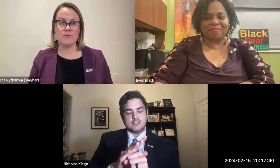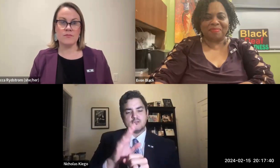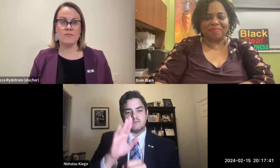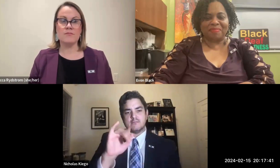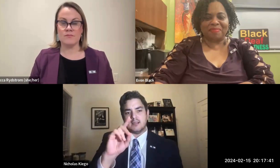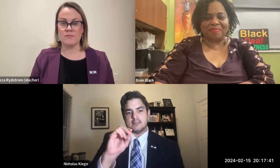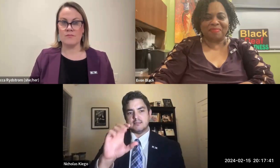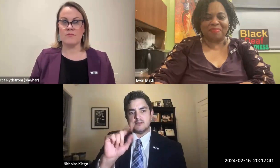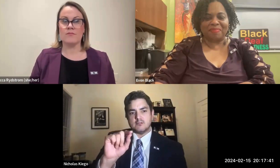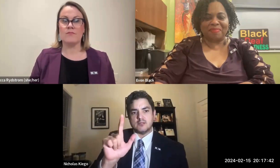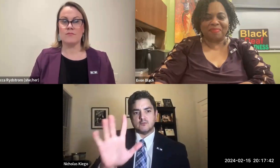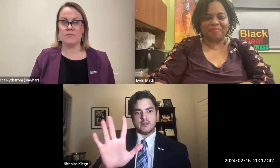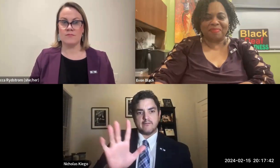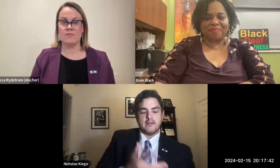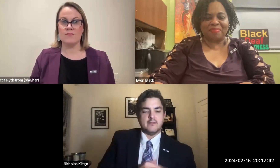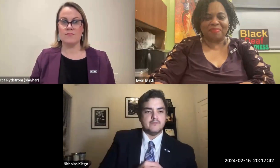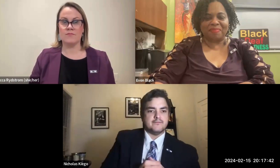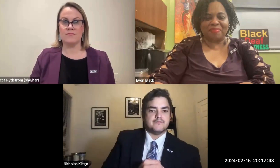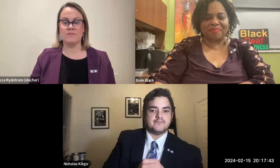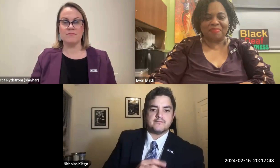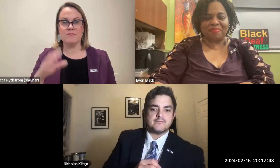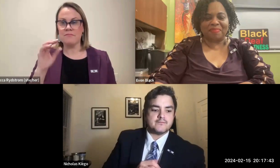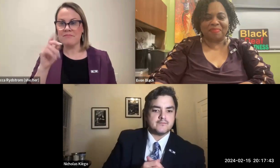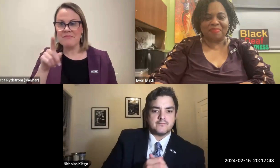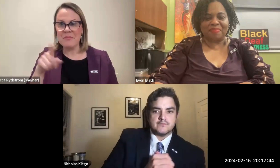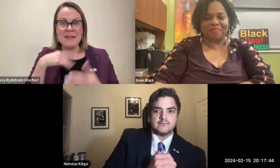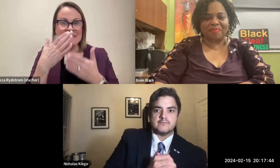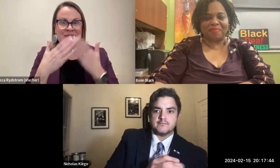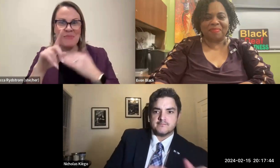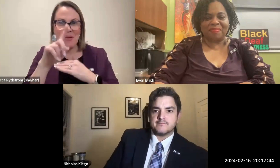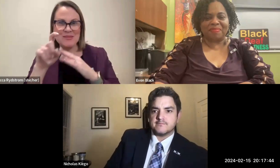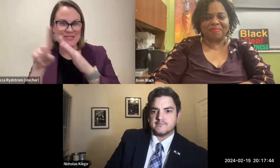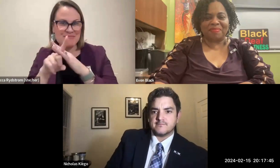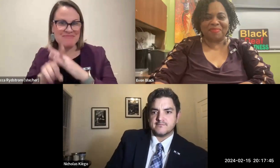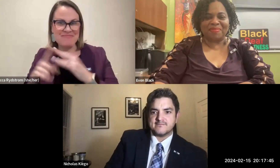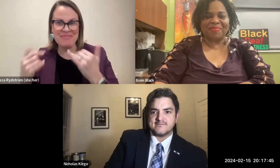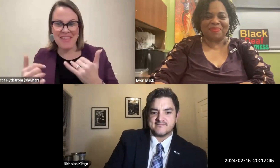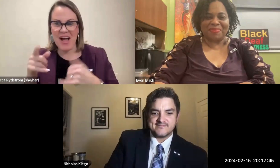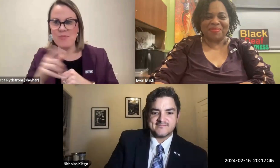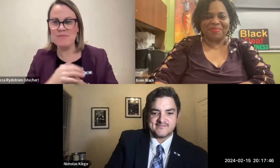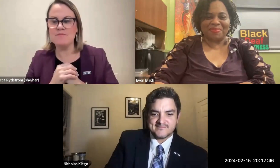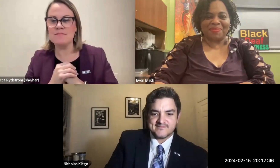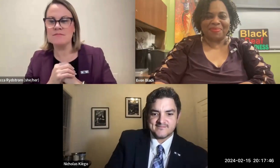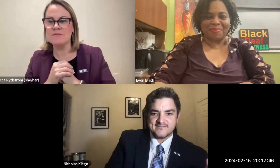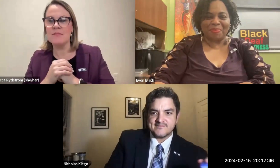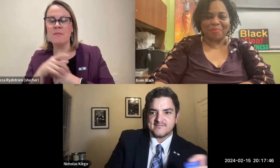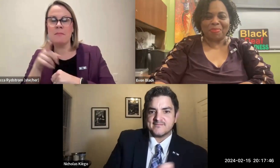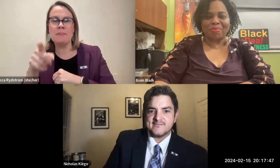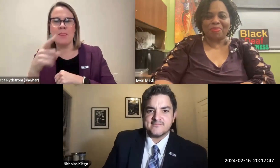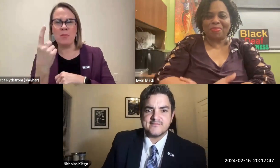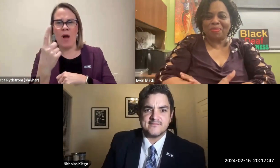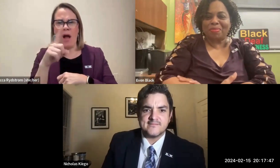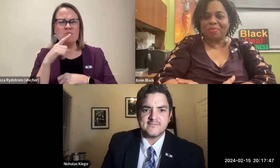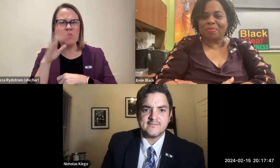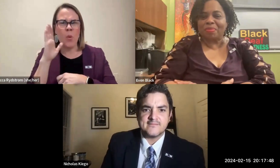of that. But our certain hope is that if you're pledging less than $10,000, you'd be able to pay that off this year.